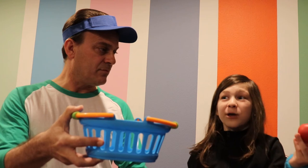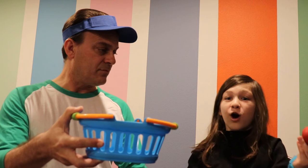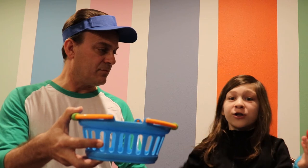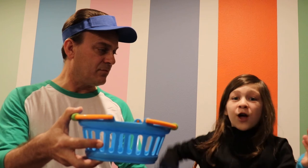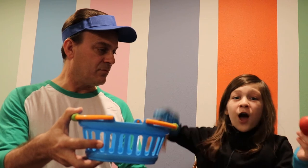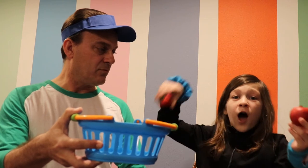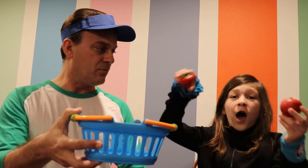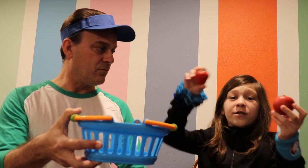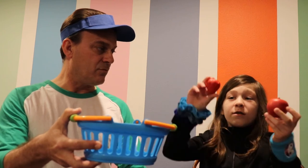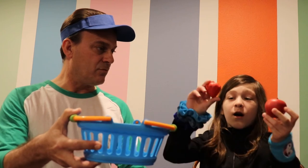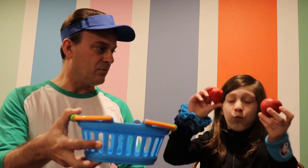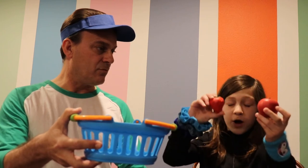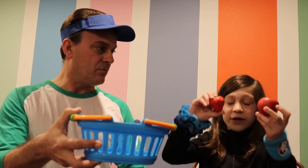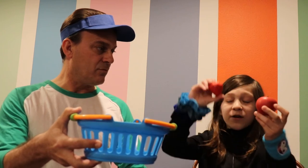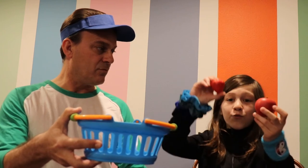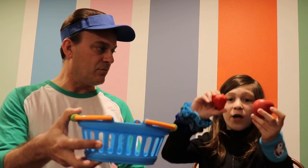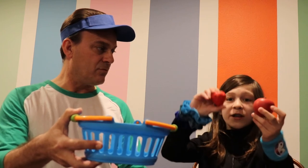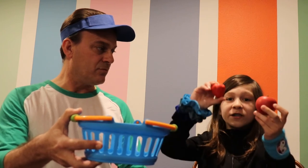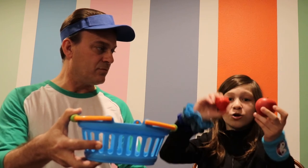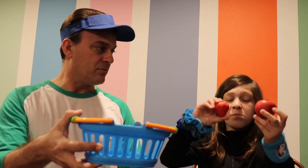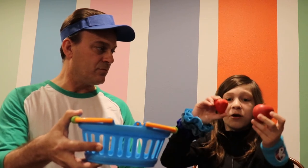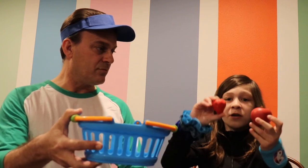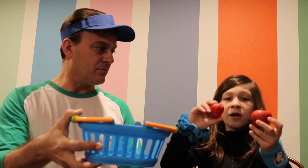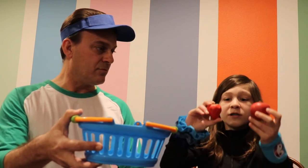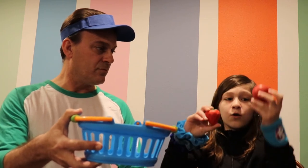got 1 red strawberry, so